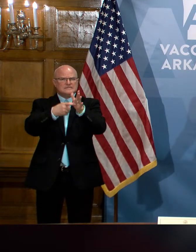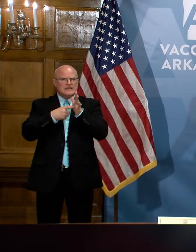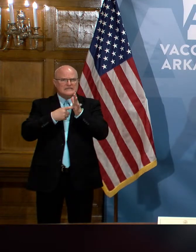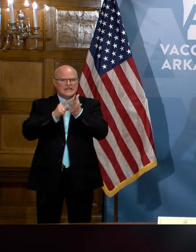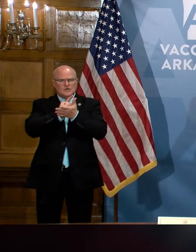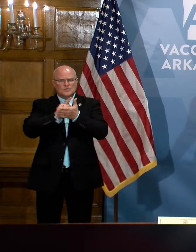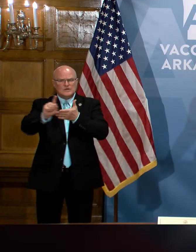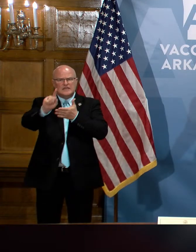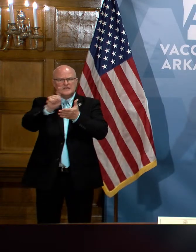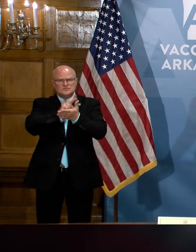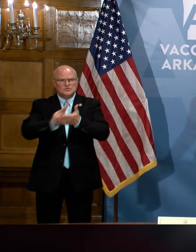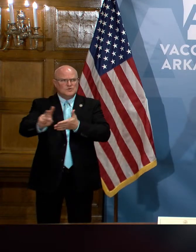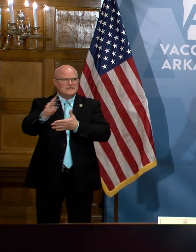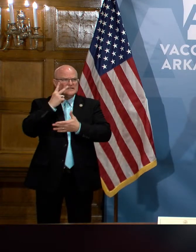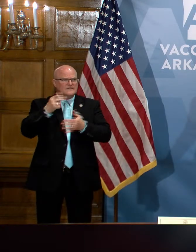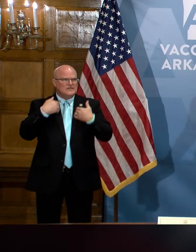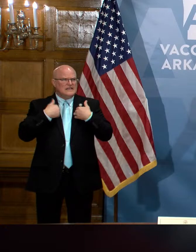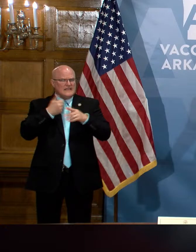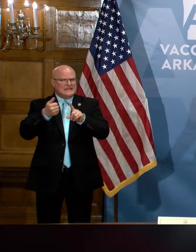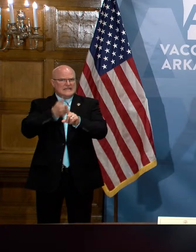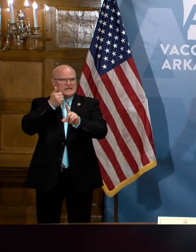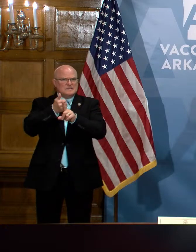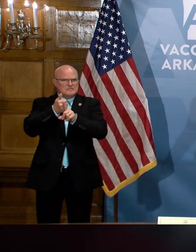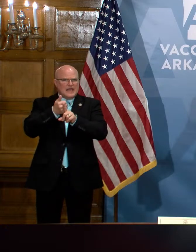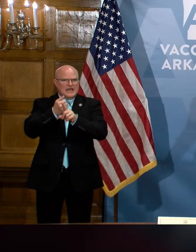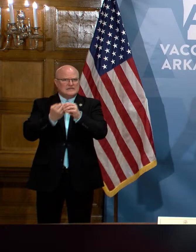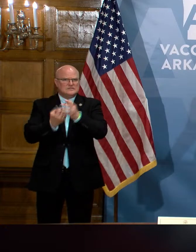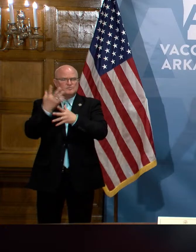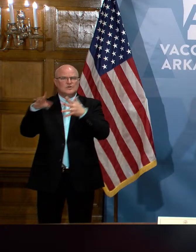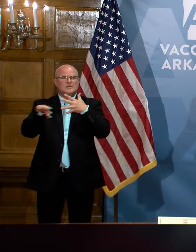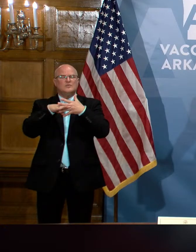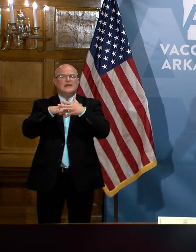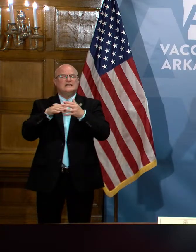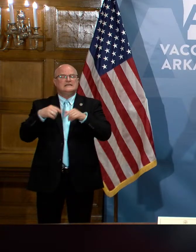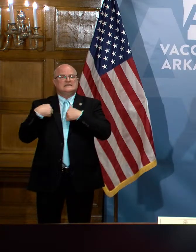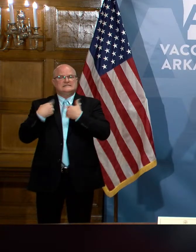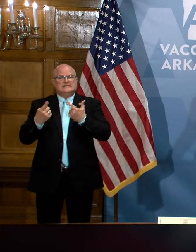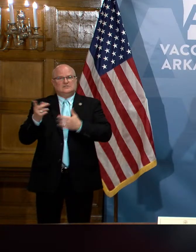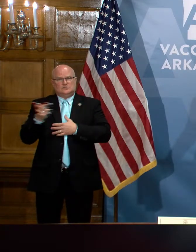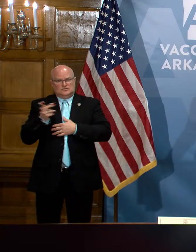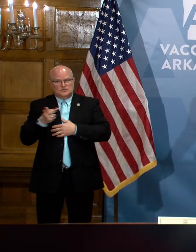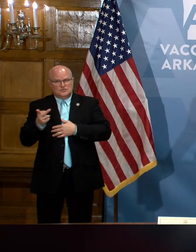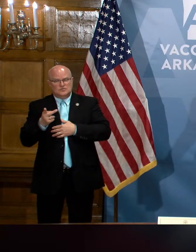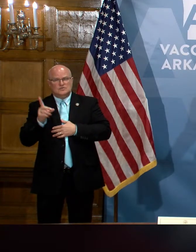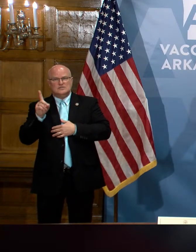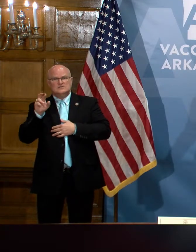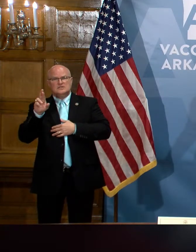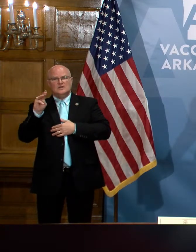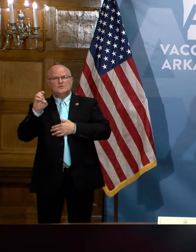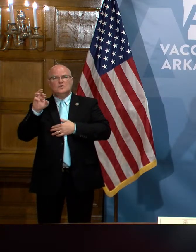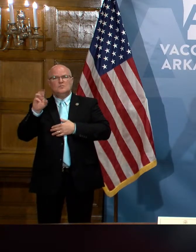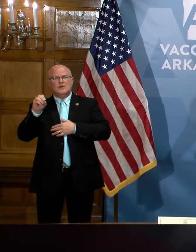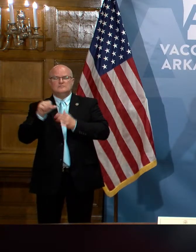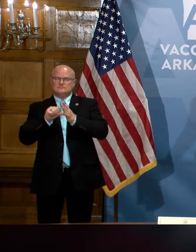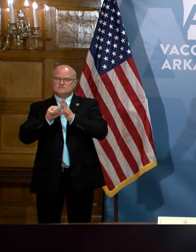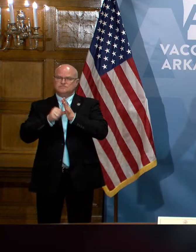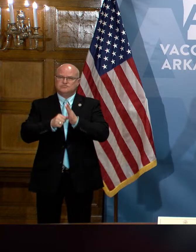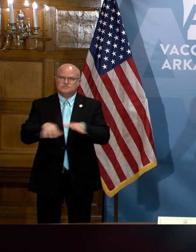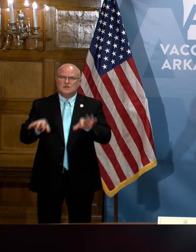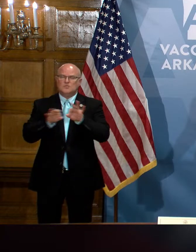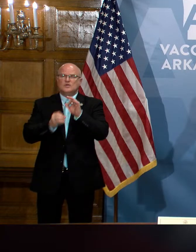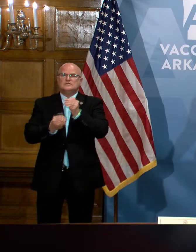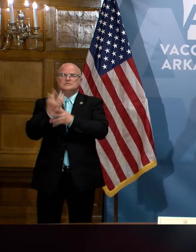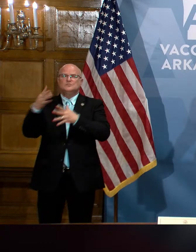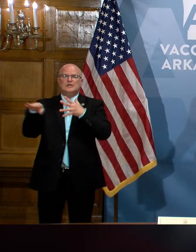mandate a week or two to see if there is that impact, since both you and Dr. Romero talked about and stressed the importance of